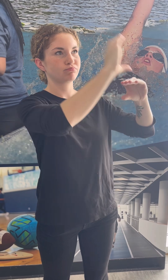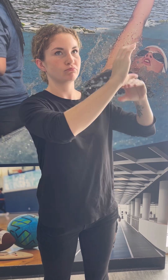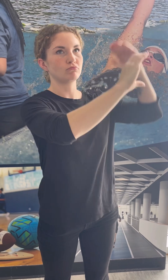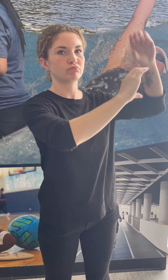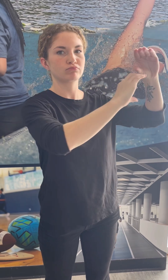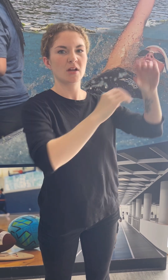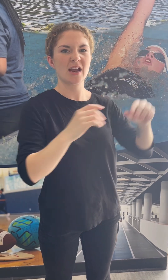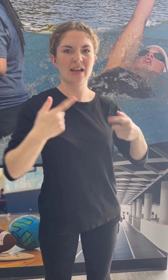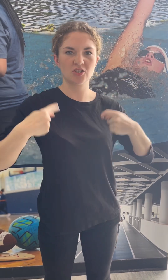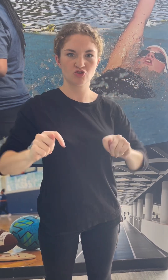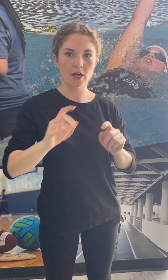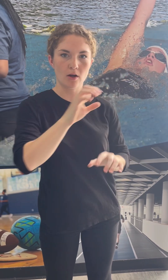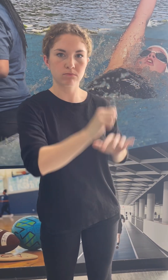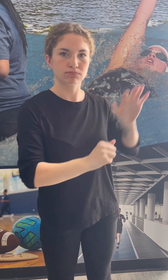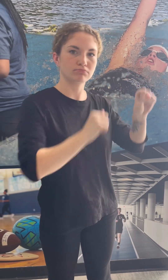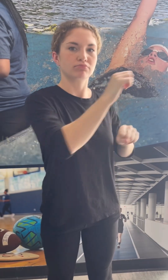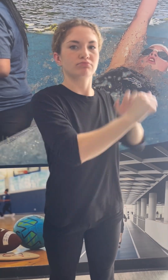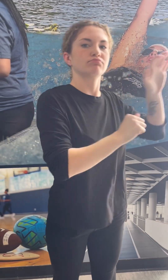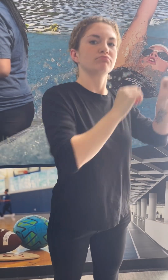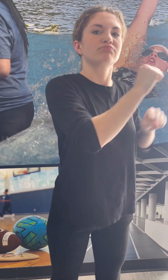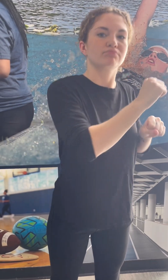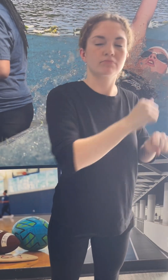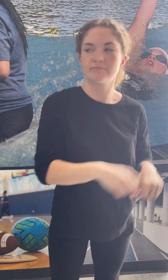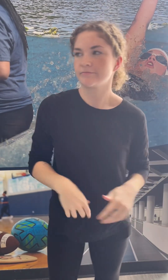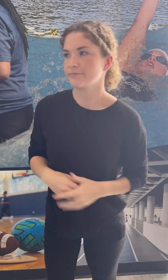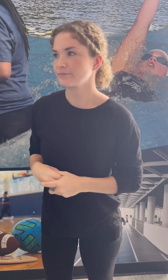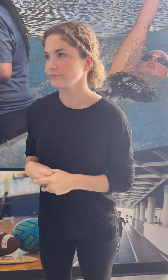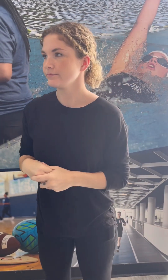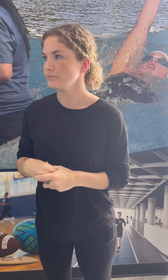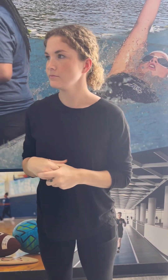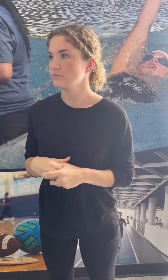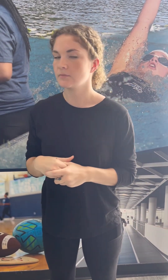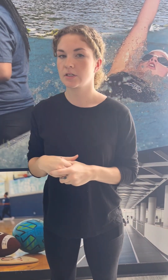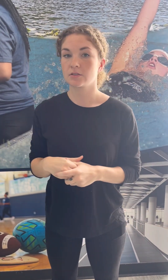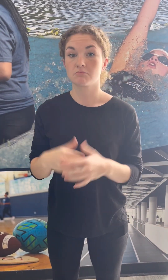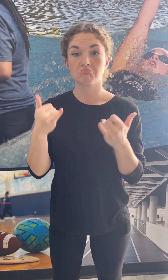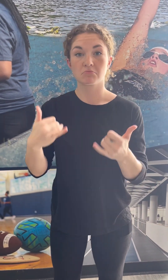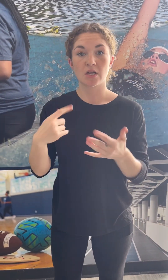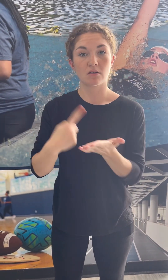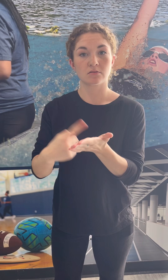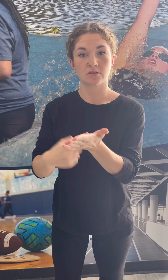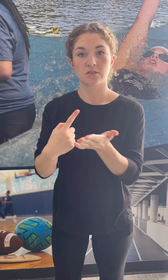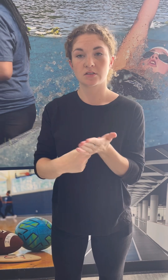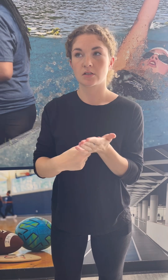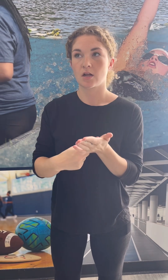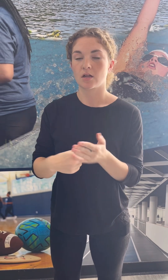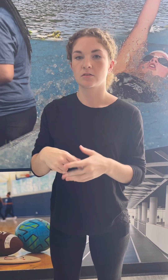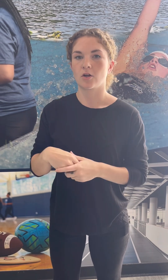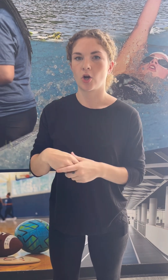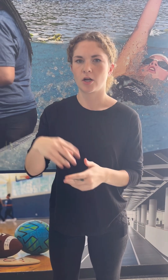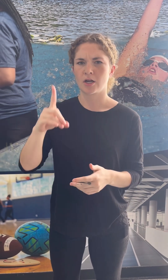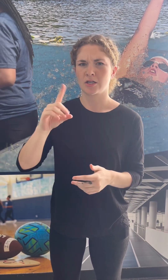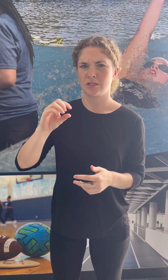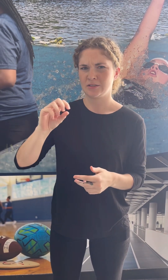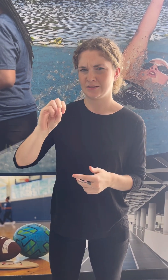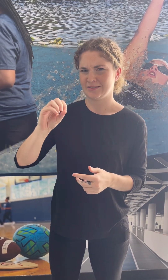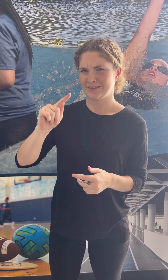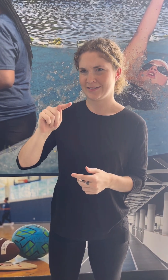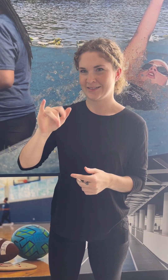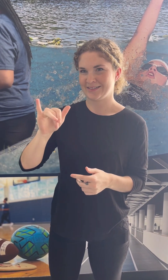Yes, and then before we head upstairs, I'll just talk a little bit about our Dottie Dorian Fitness Center. It's actually newly renovated. It was renovated at